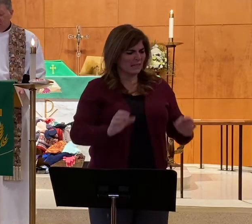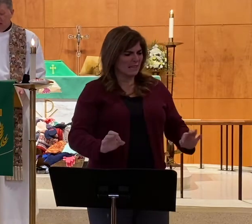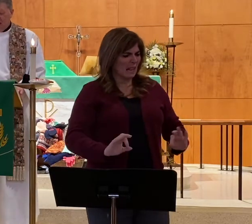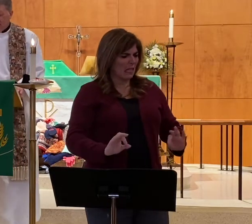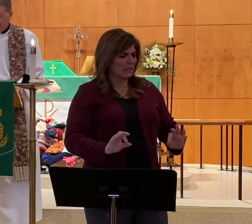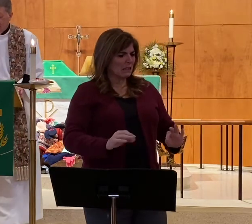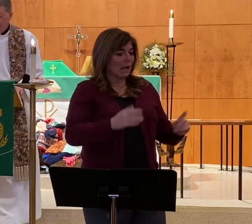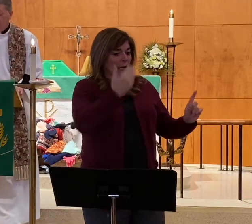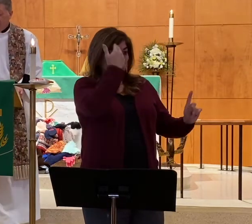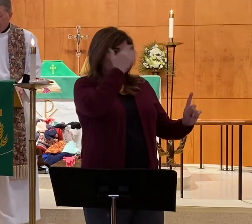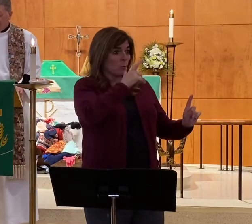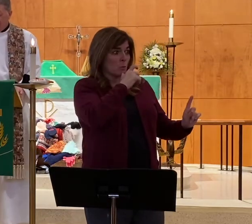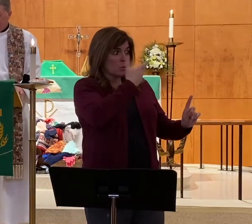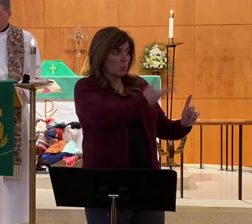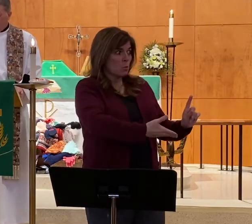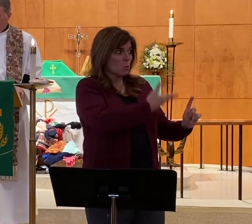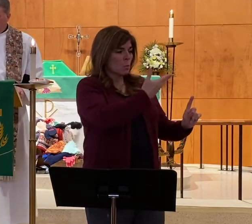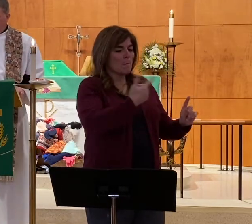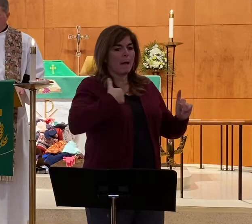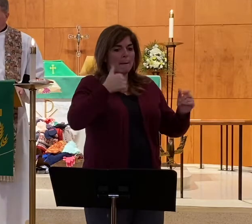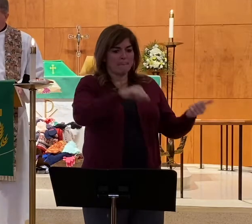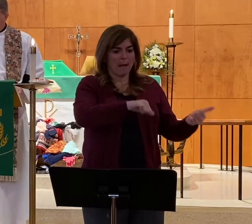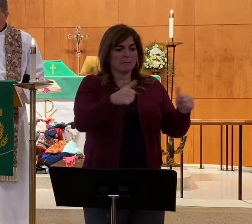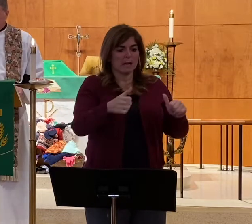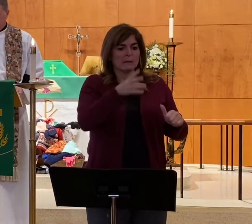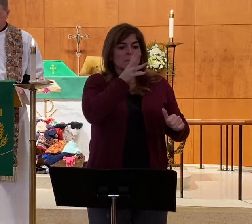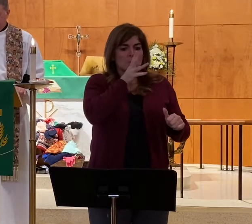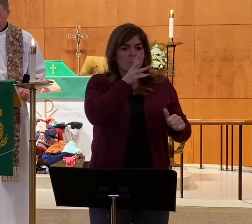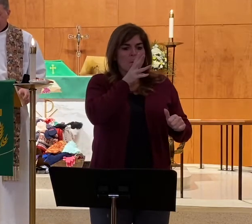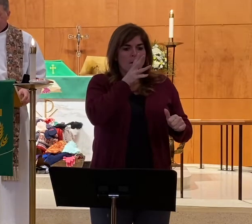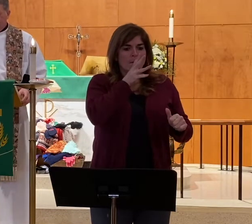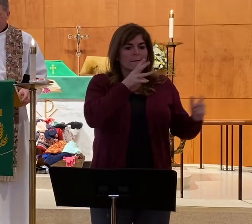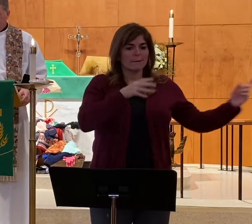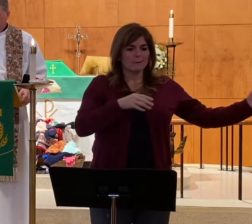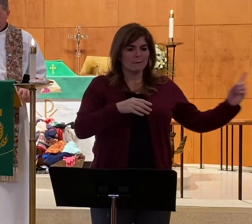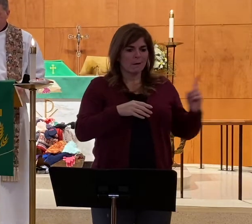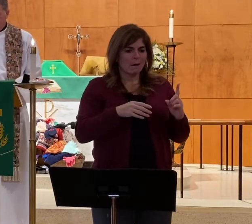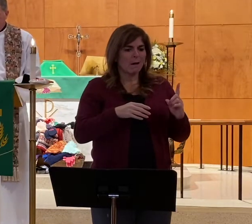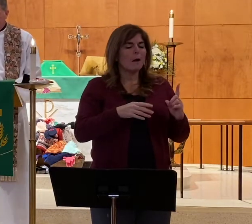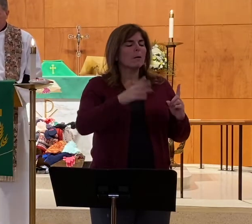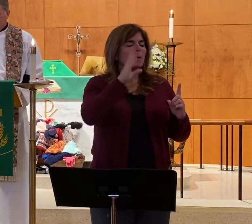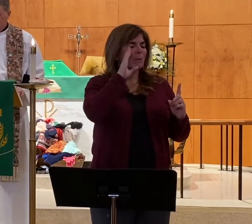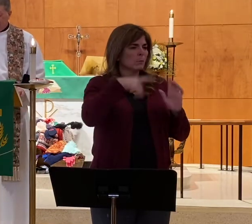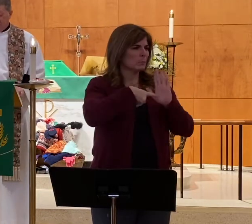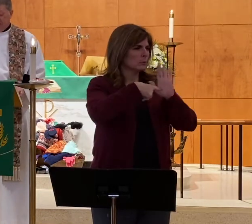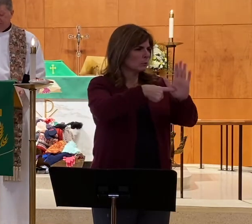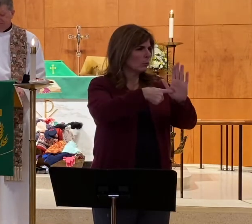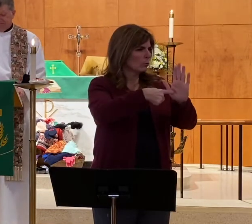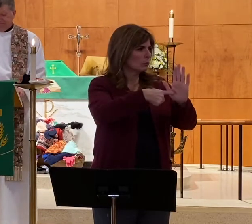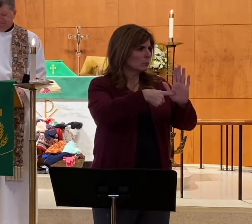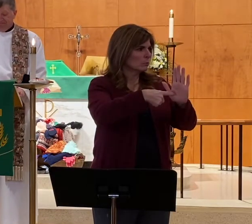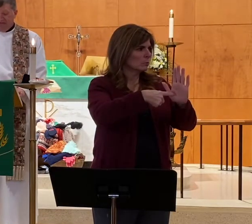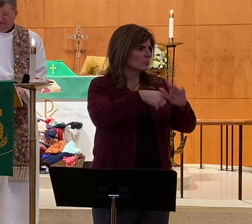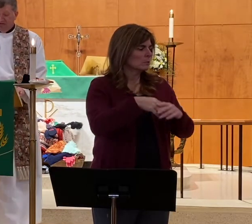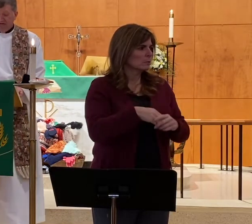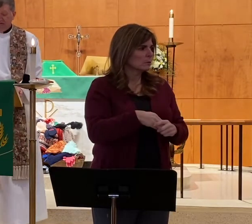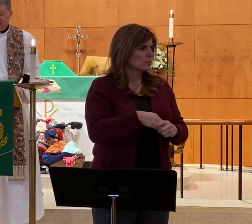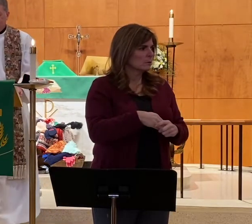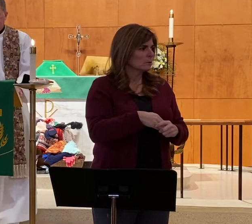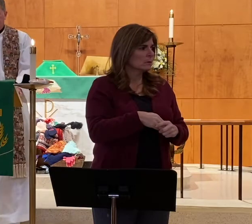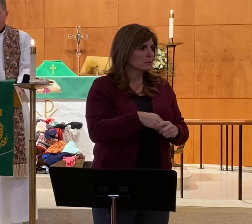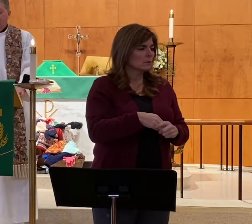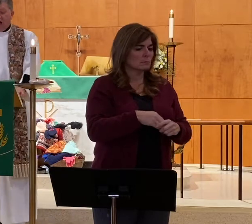not know him, but I came baptizing with water for this reason, that he might be revealed to Israel." And